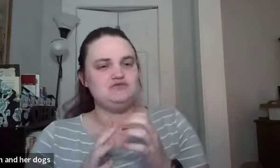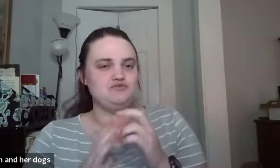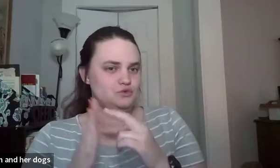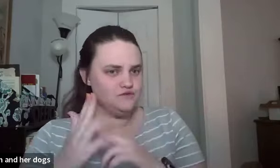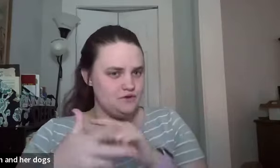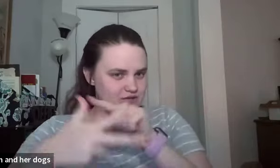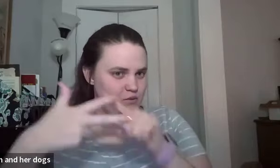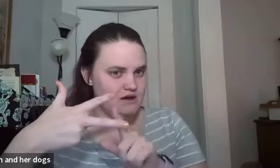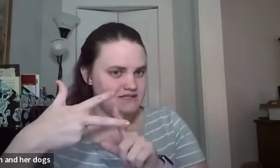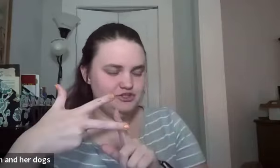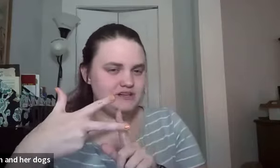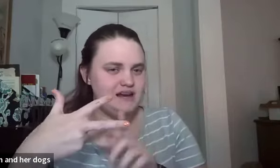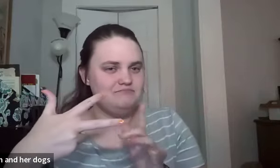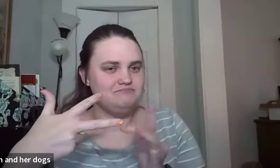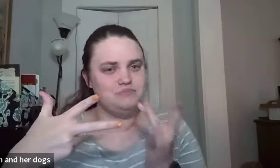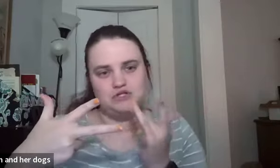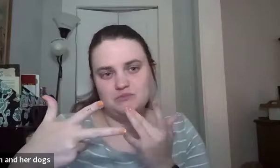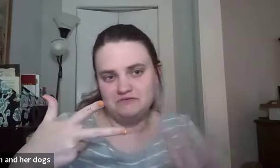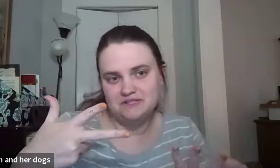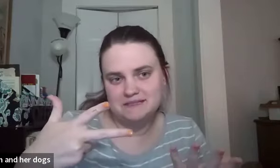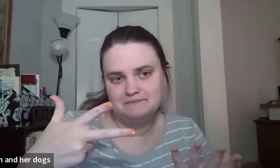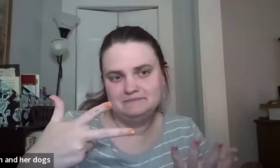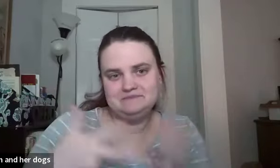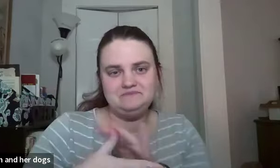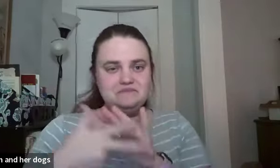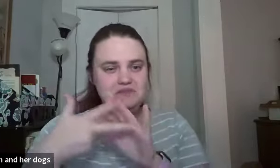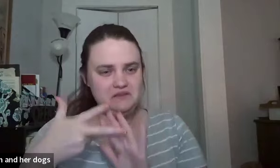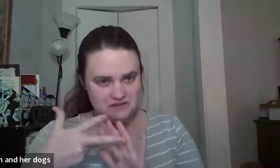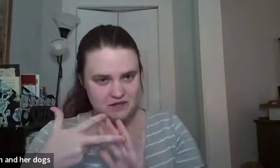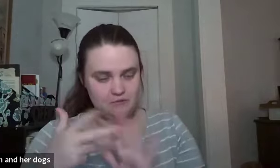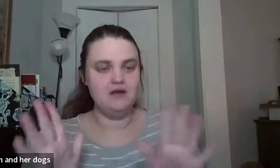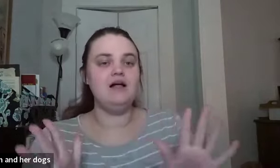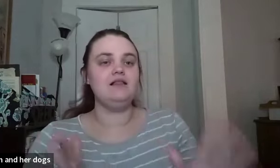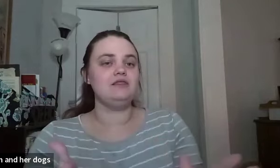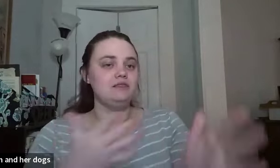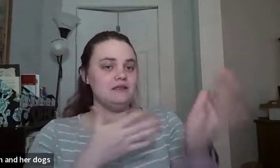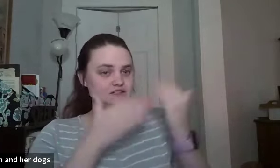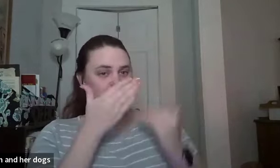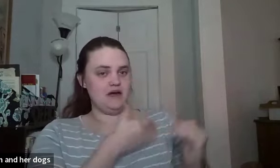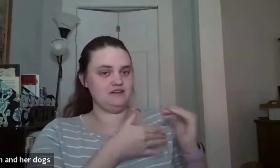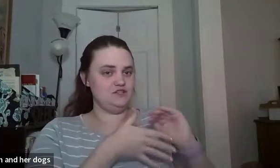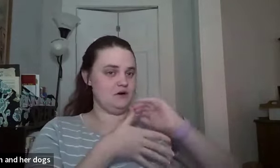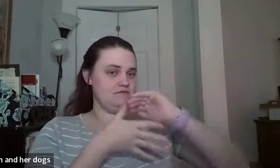rigid rules for these whys. They're just kind of personal preference. So let's go back to our